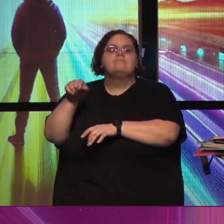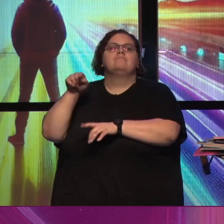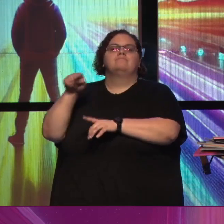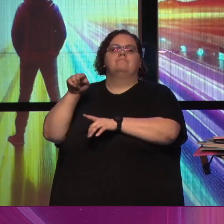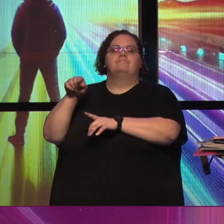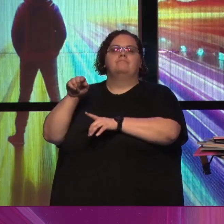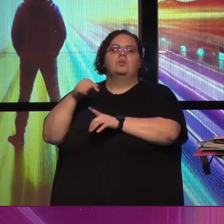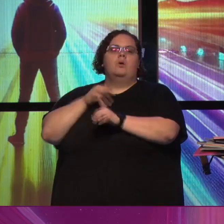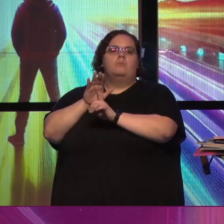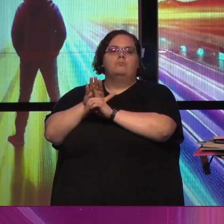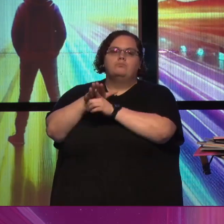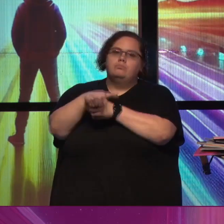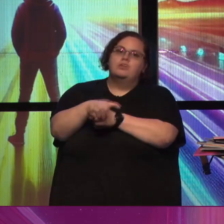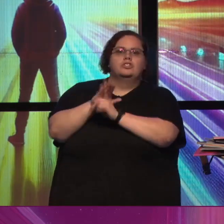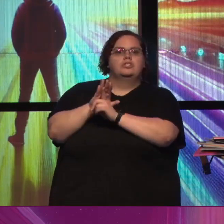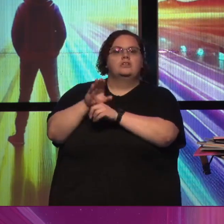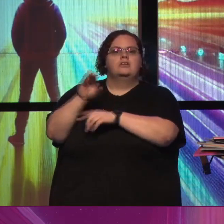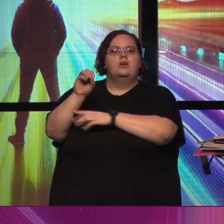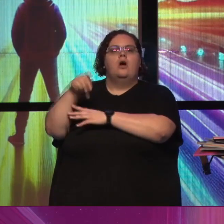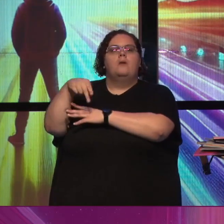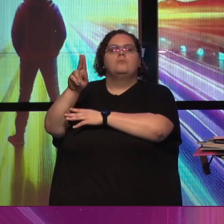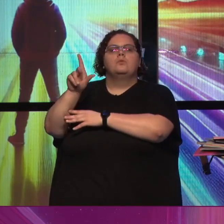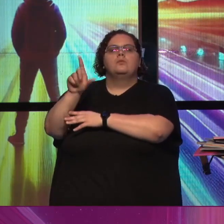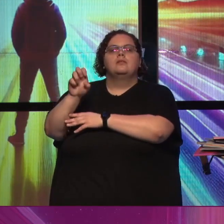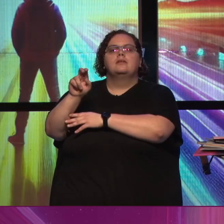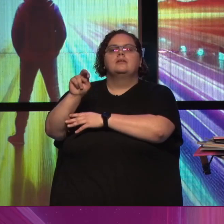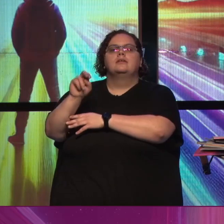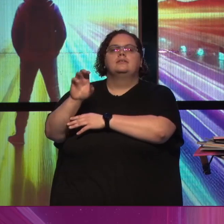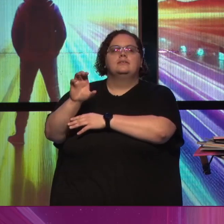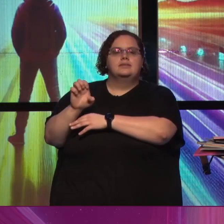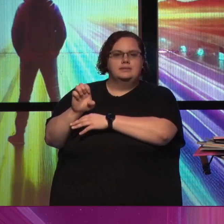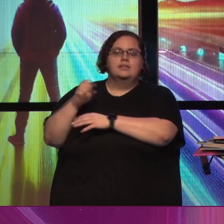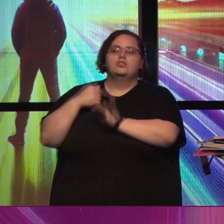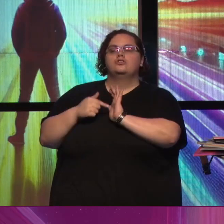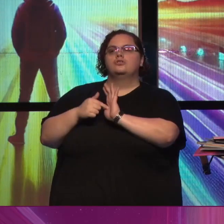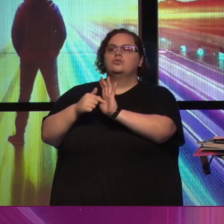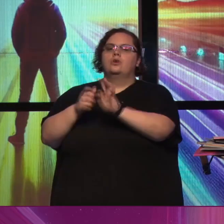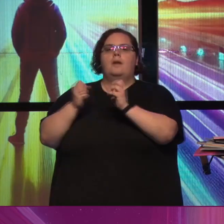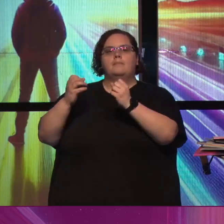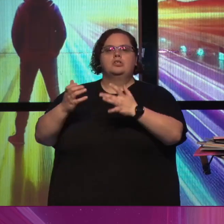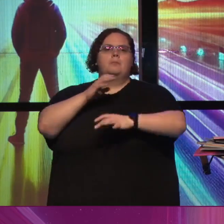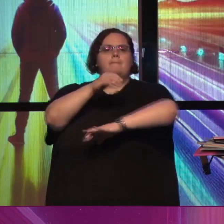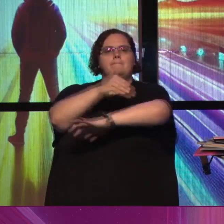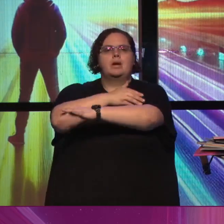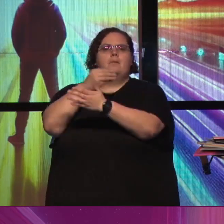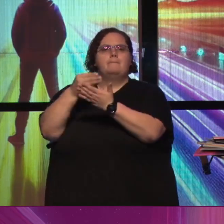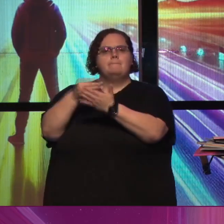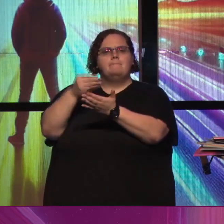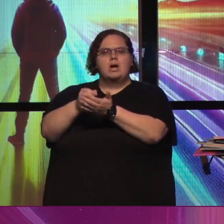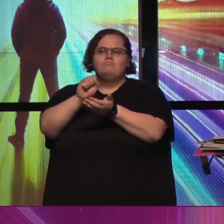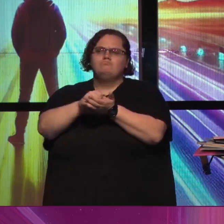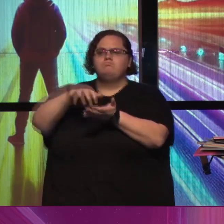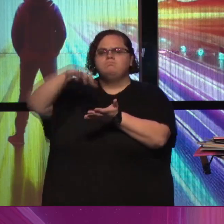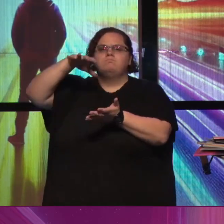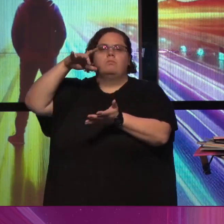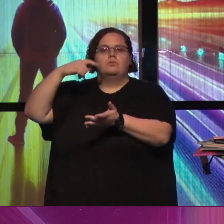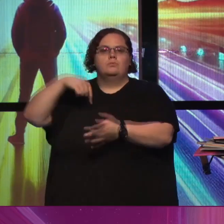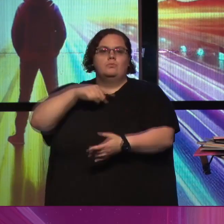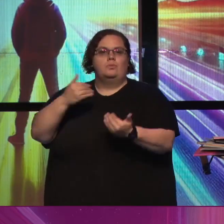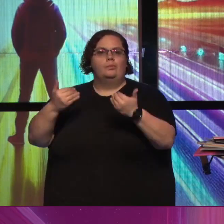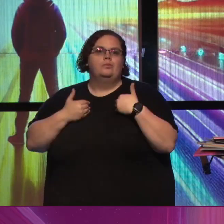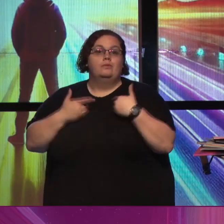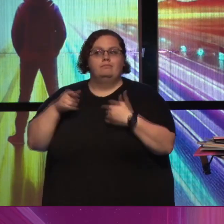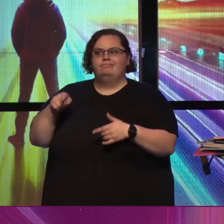and through let's show the opulence, let's show how amazing we are, how much power and money and wealth we have. We are the